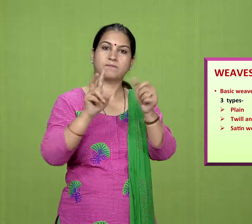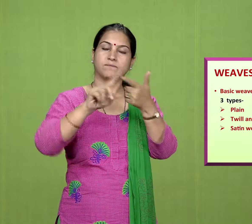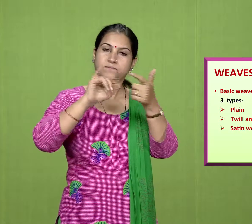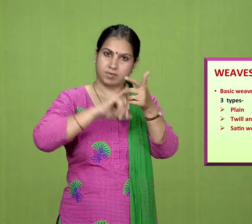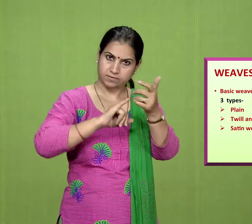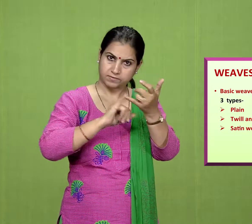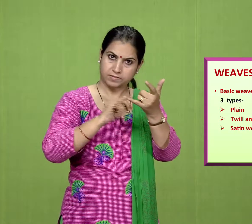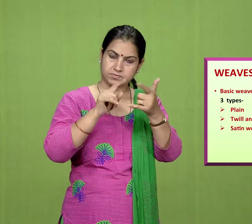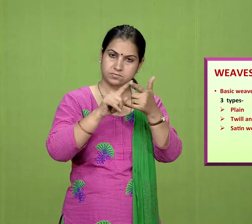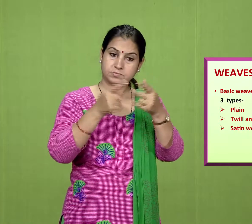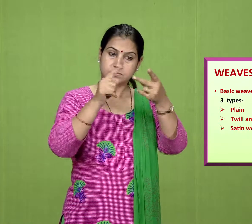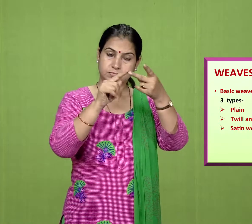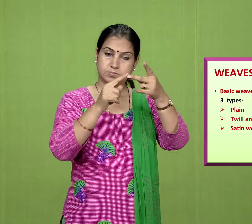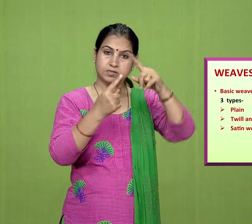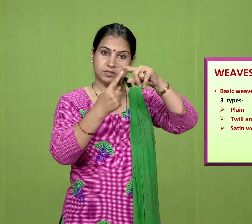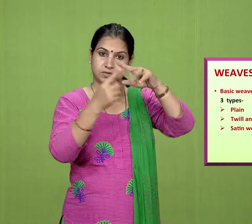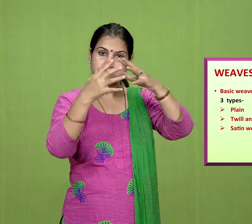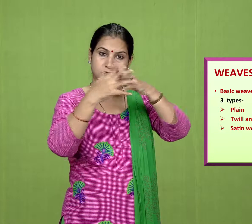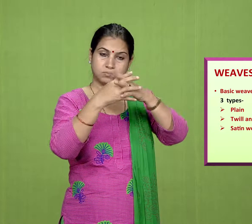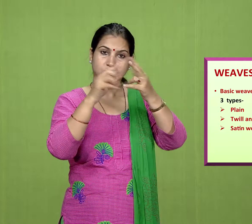the second is twill weaves,